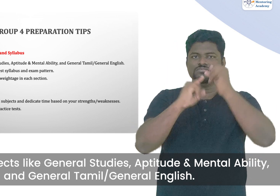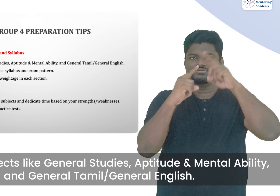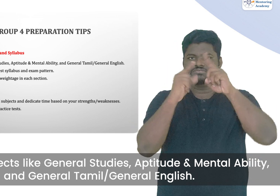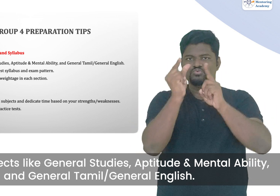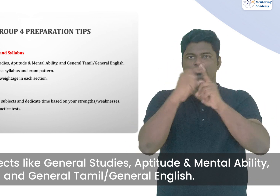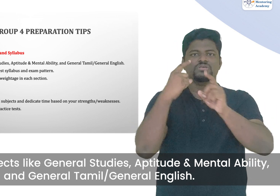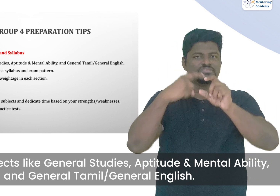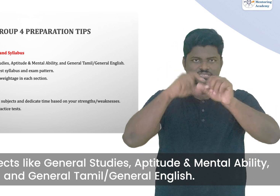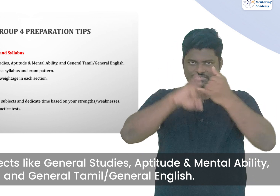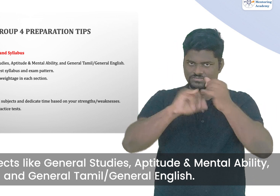or General English.